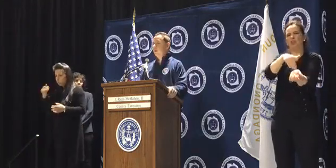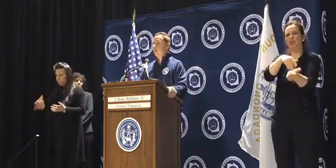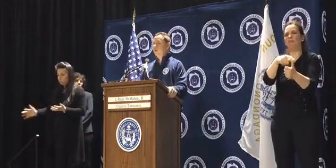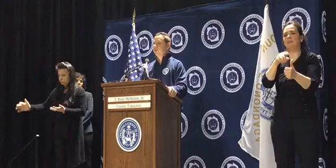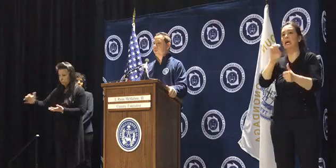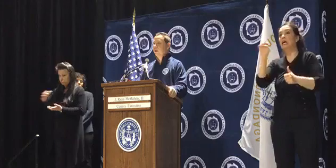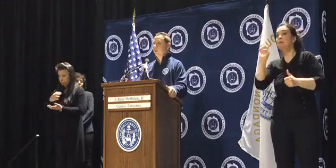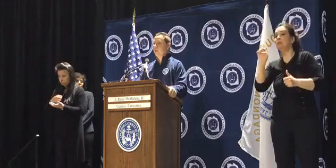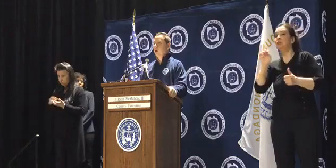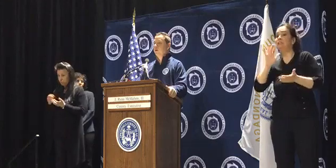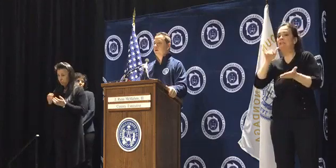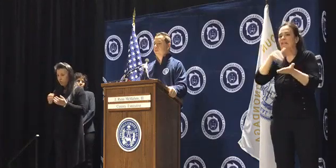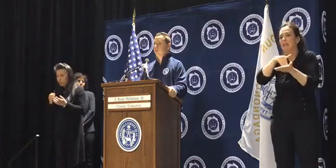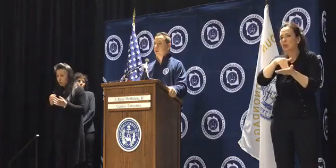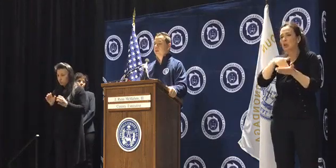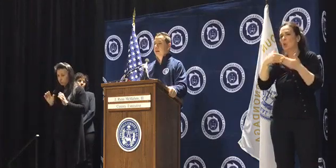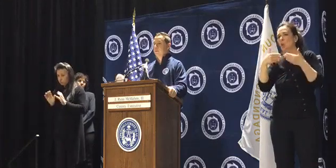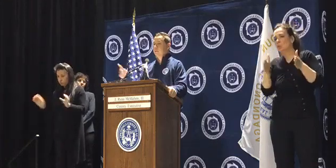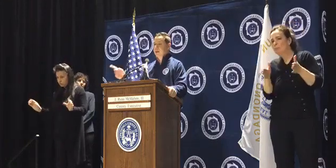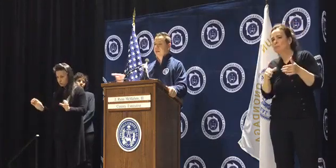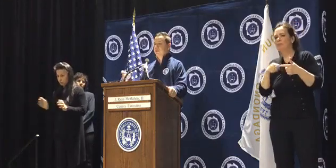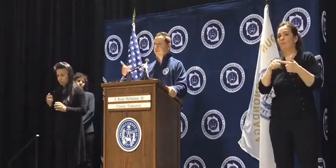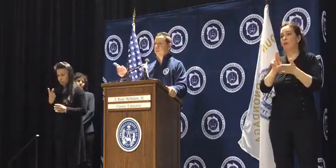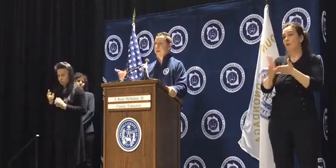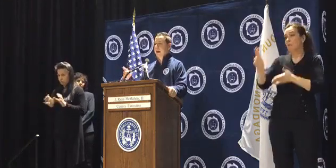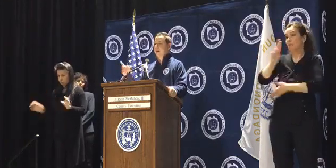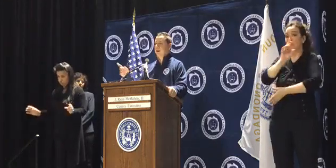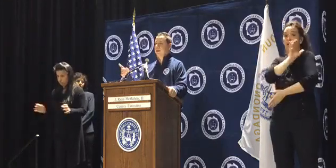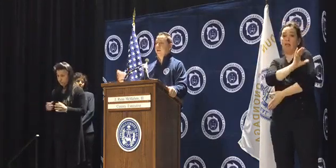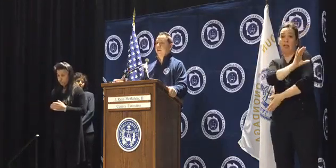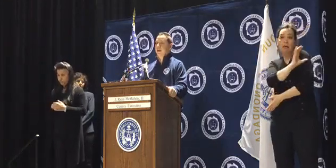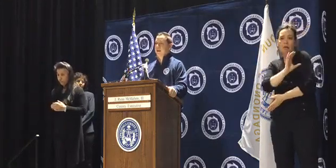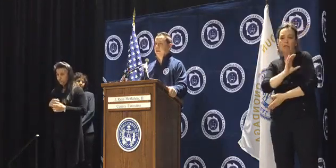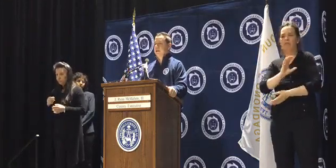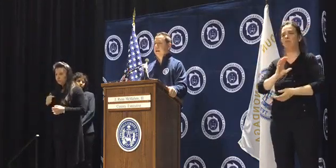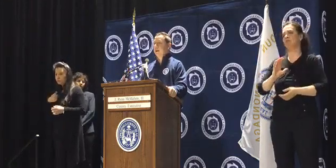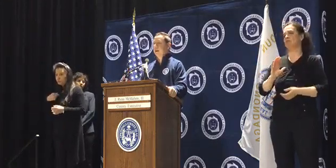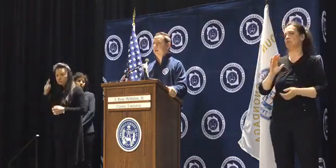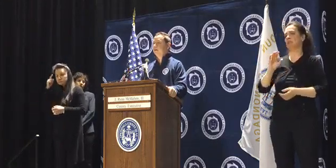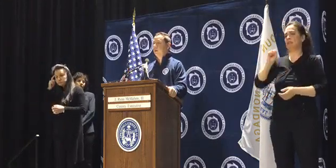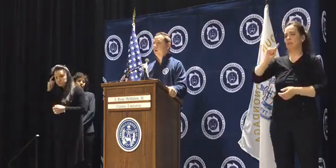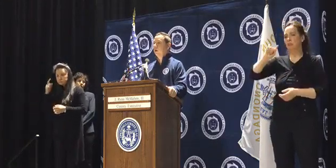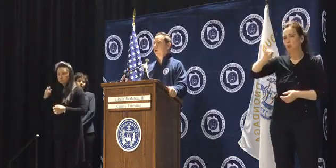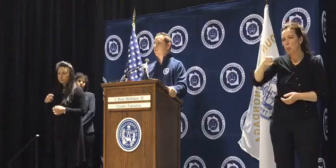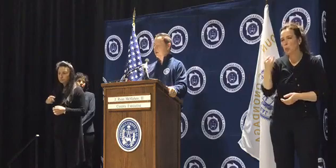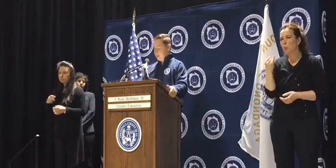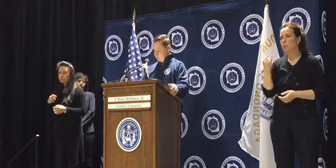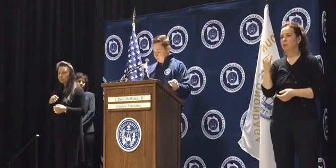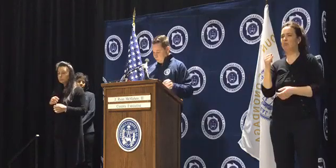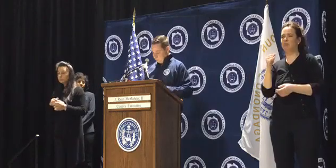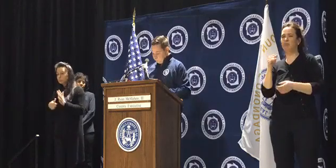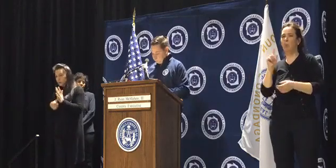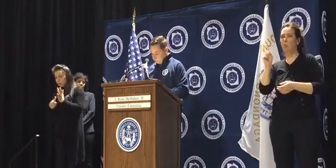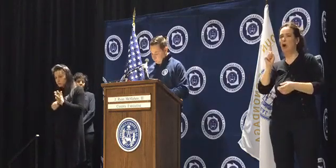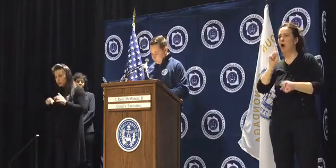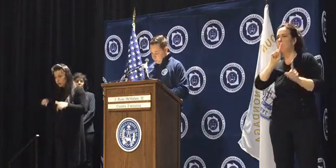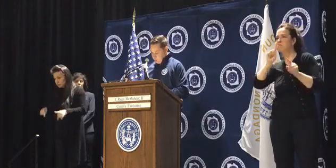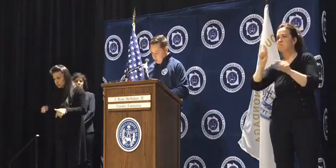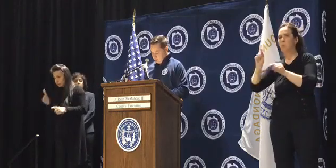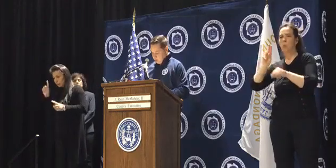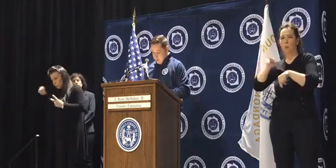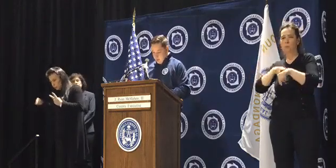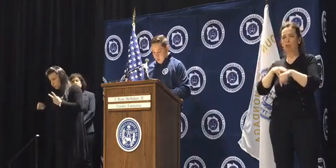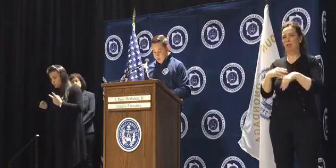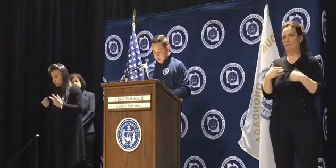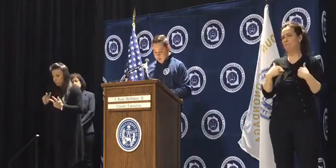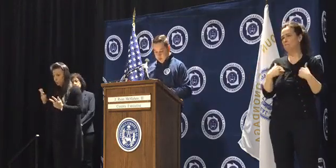But we anticipate hundreds of more tests to come back in today and tomorrow and Monday.